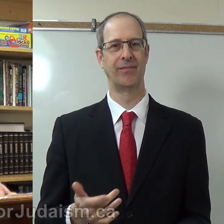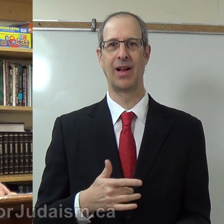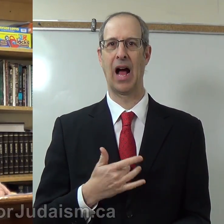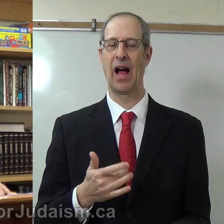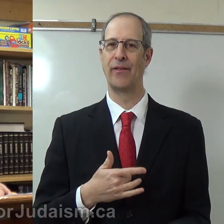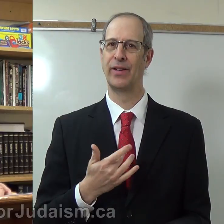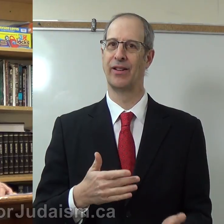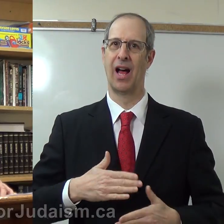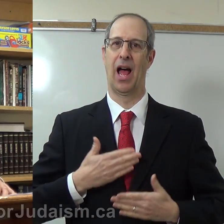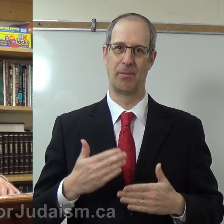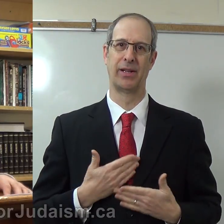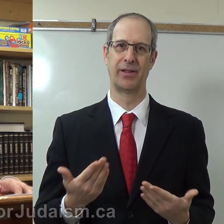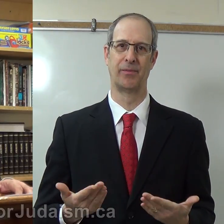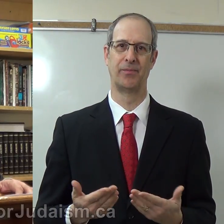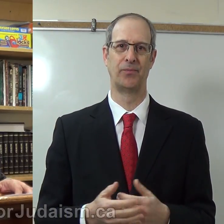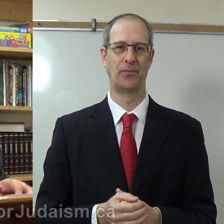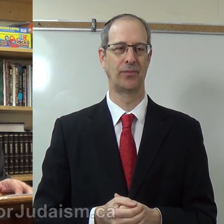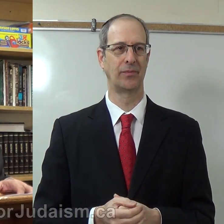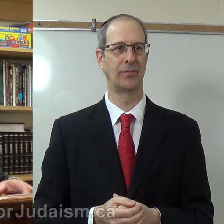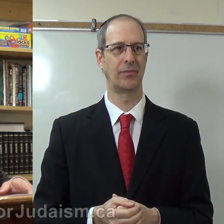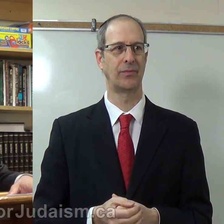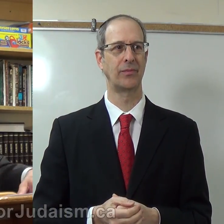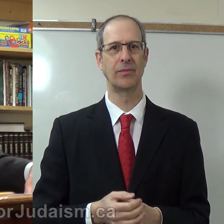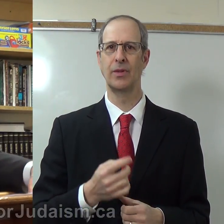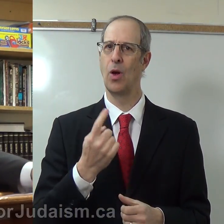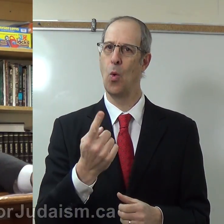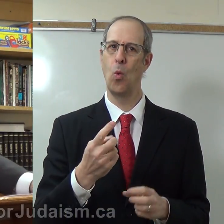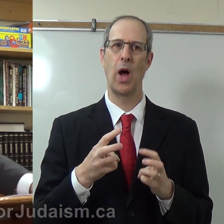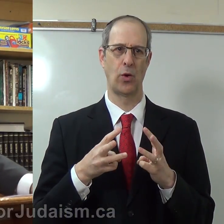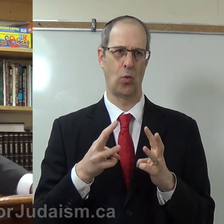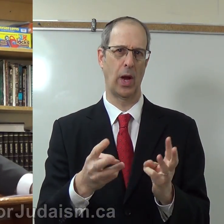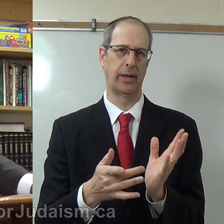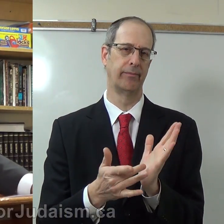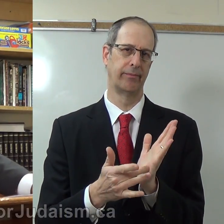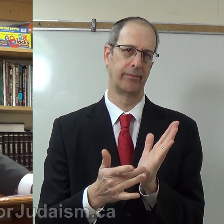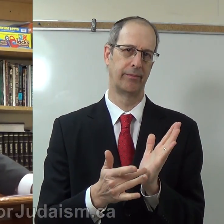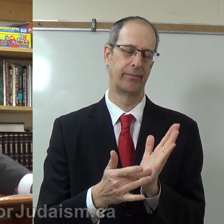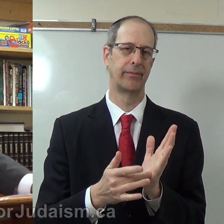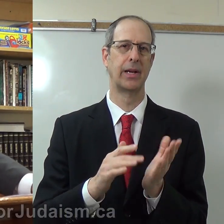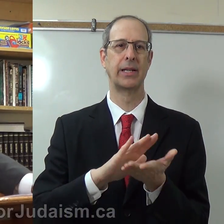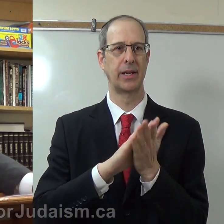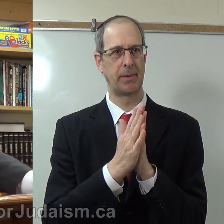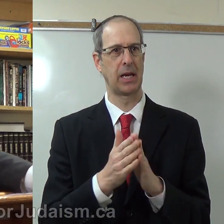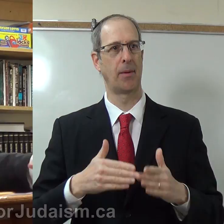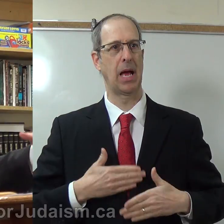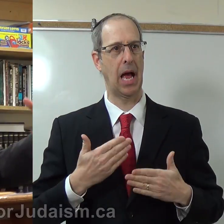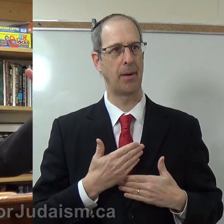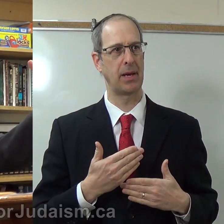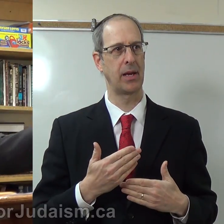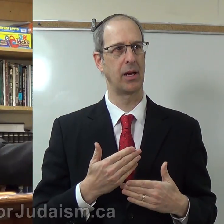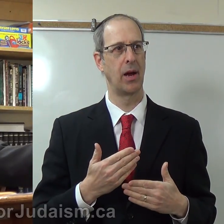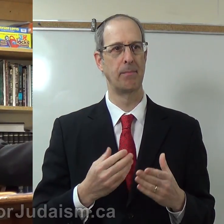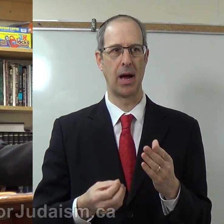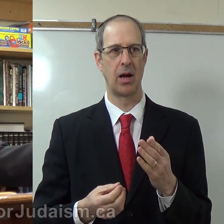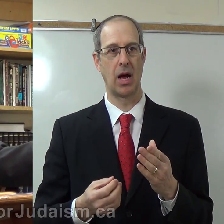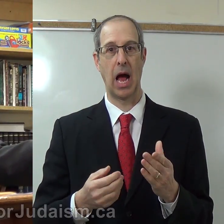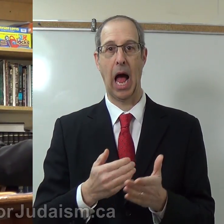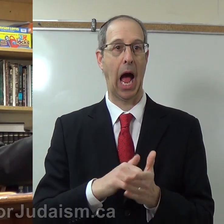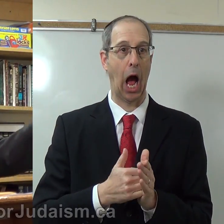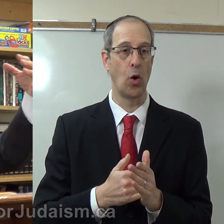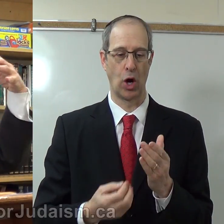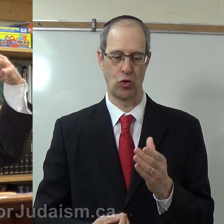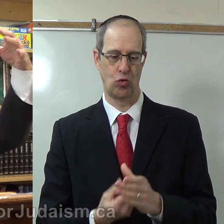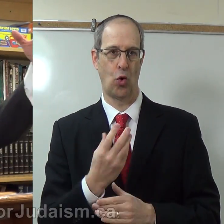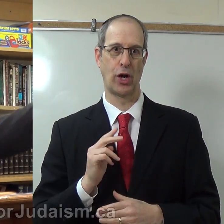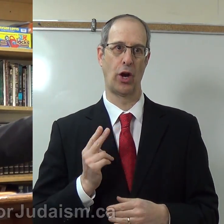feel very, very happy. So, this is one of the ways that we're able to become happy by growing ourselves. By